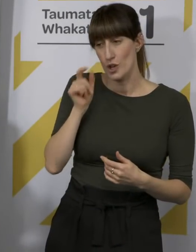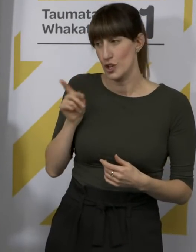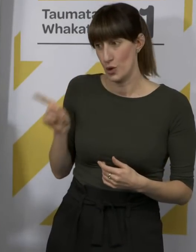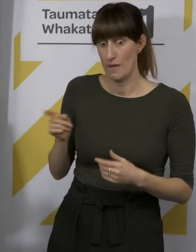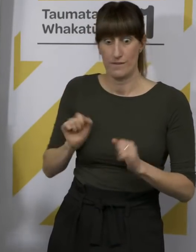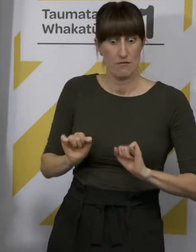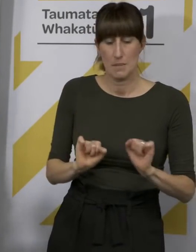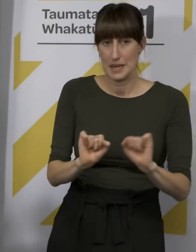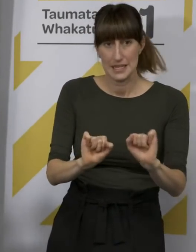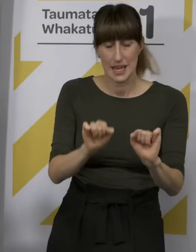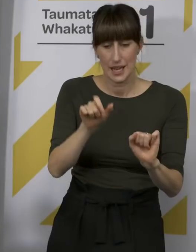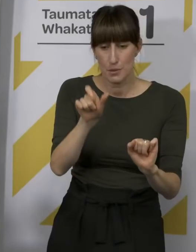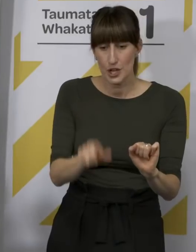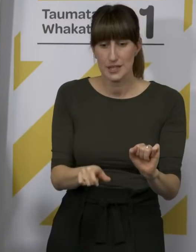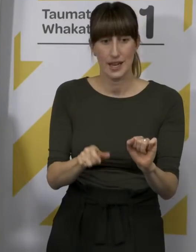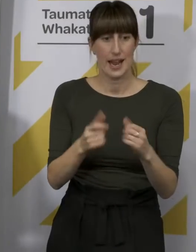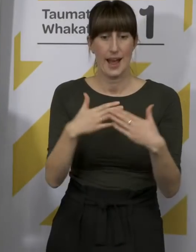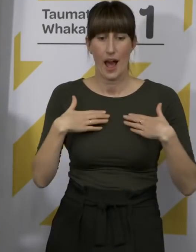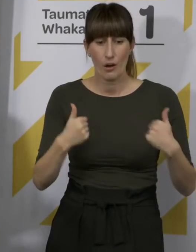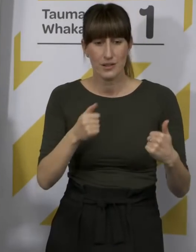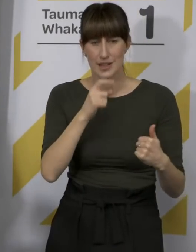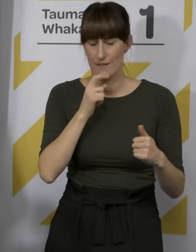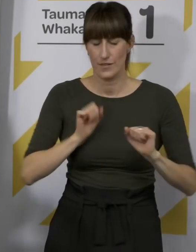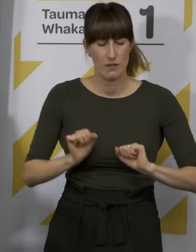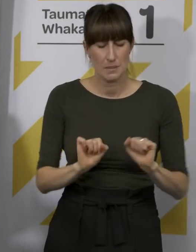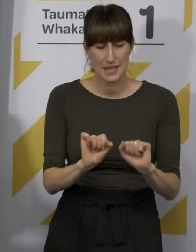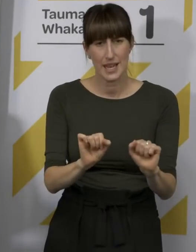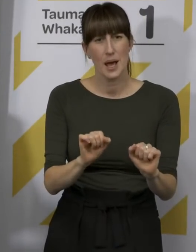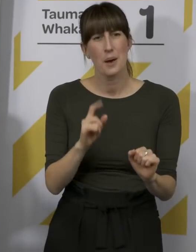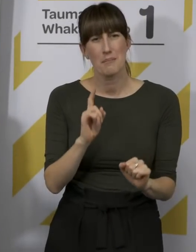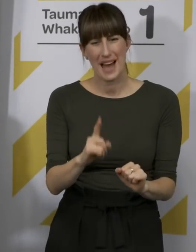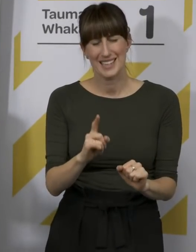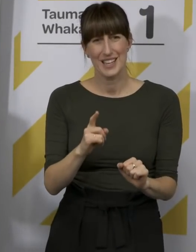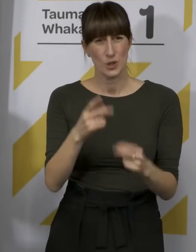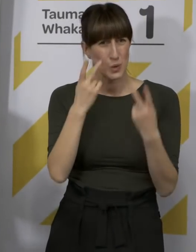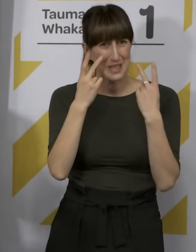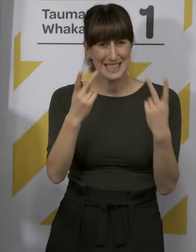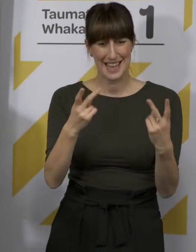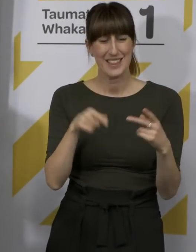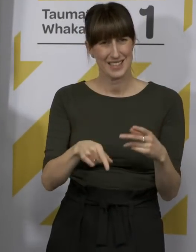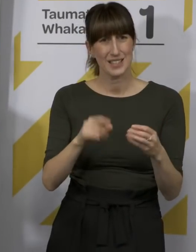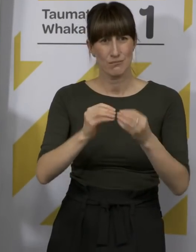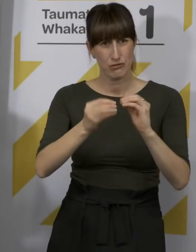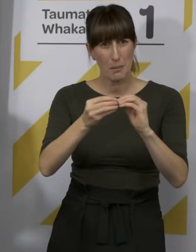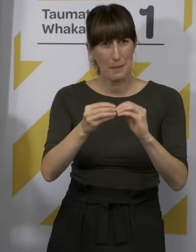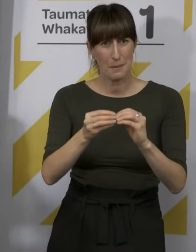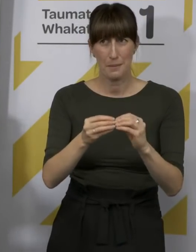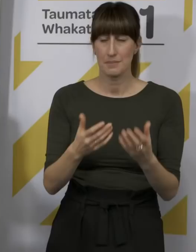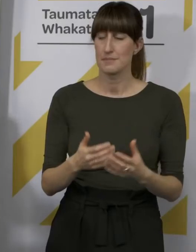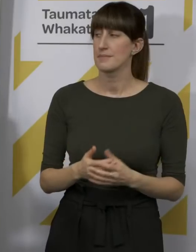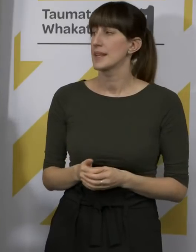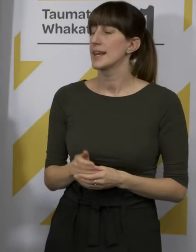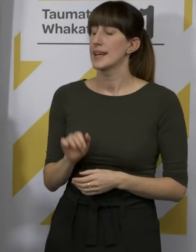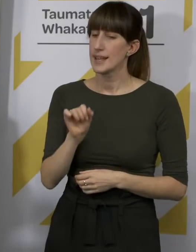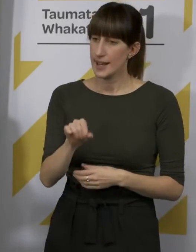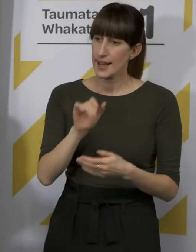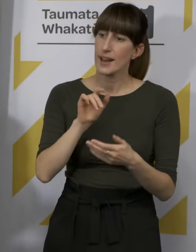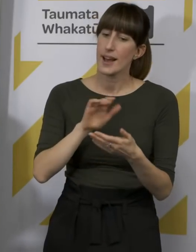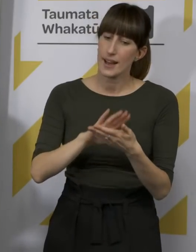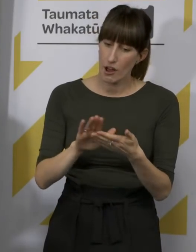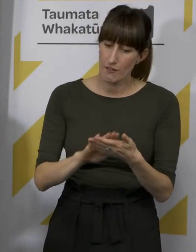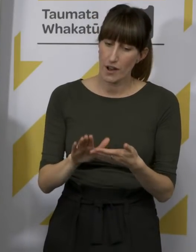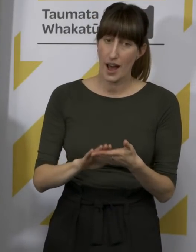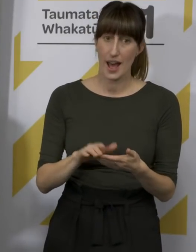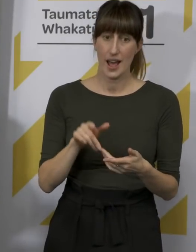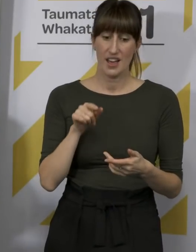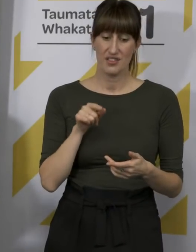not see this as a problem and let's just get it sorted? Yeah, can I just confirm, they don't present a problem out in the community. We are now working through